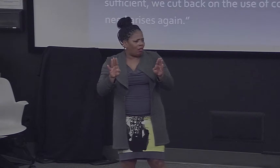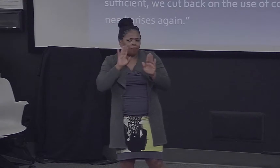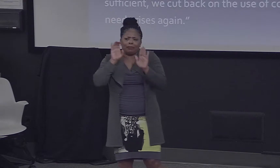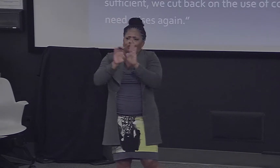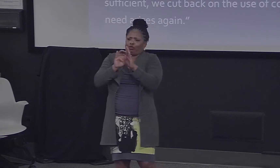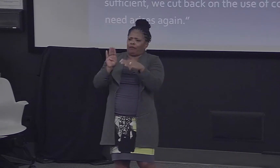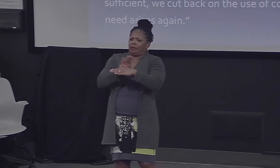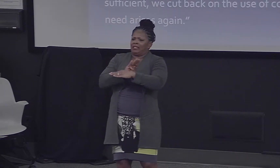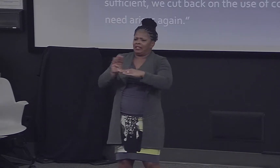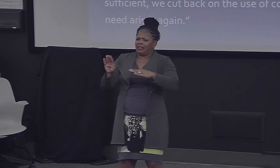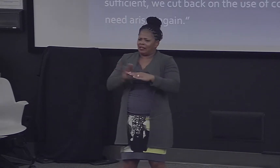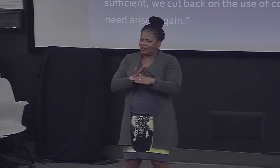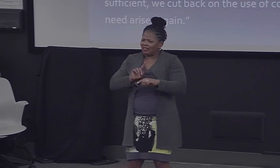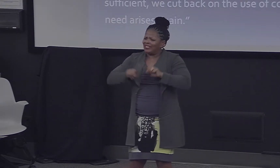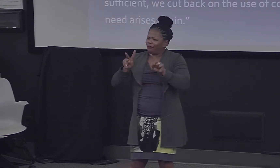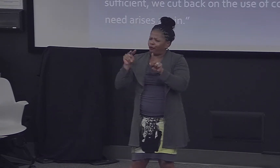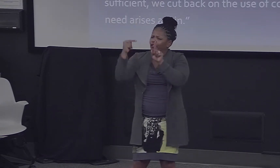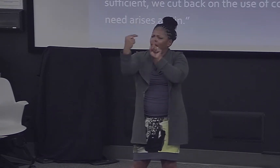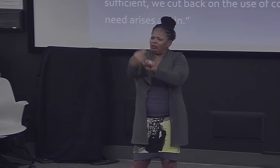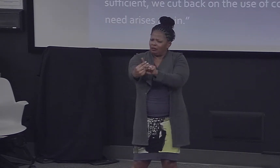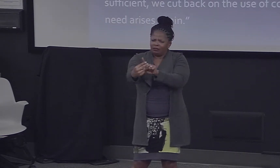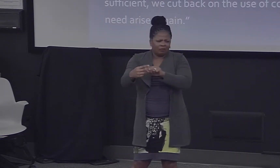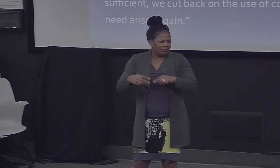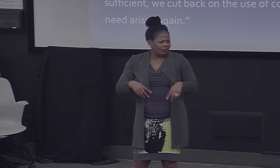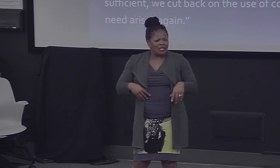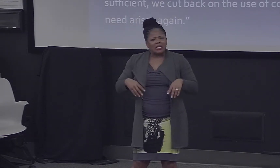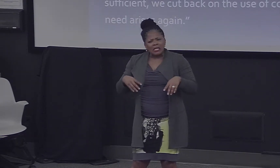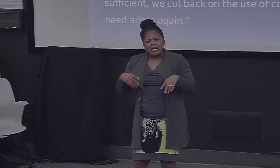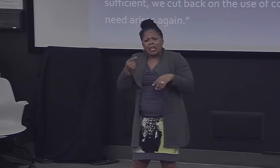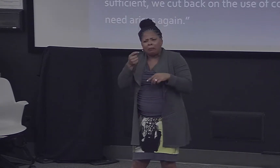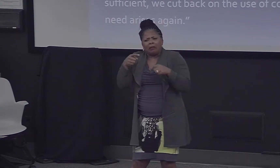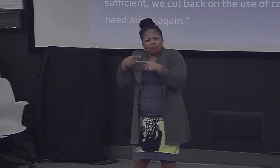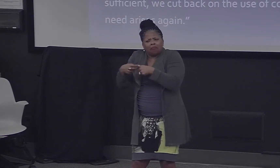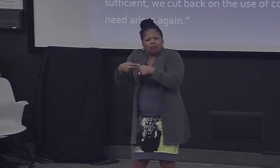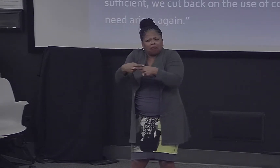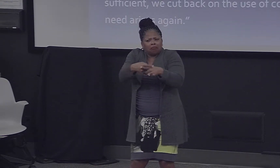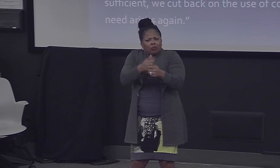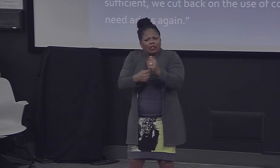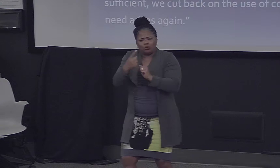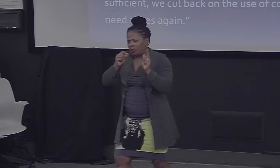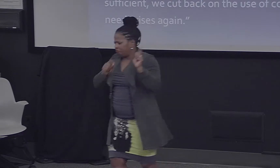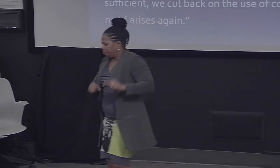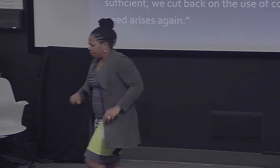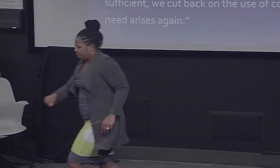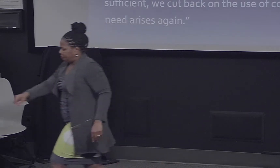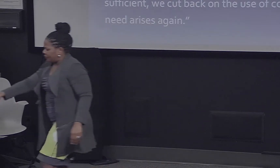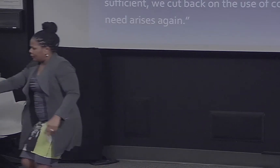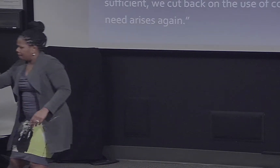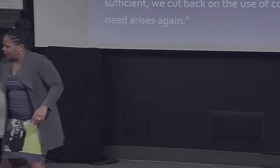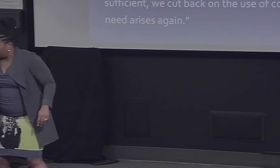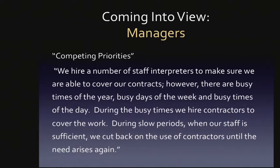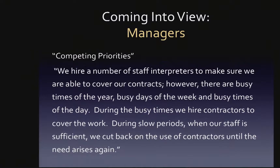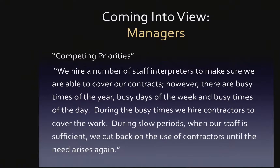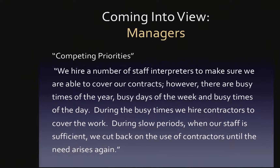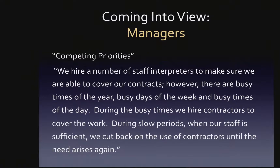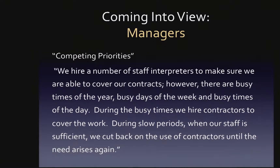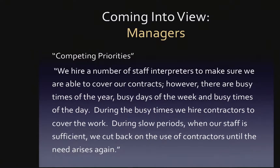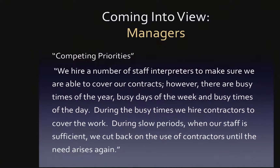looking at the overall business aspect of interpreting. And you'll see that each of